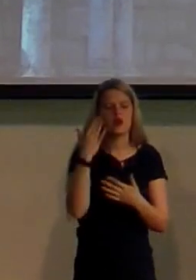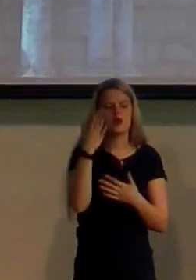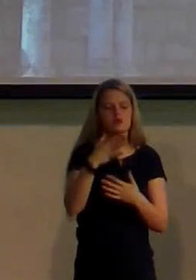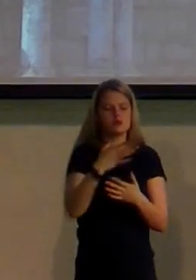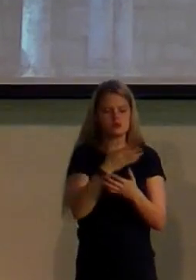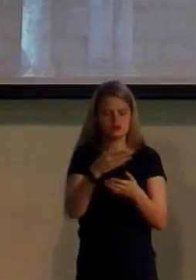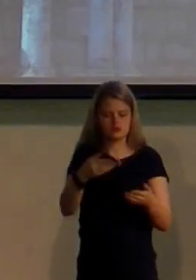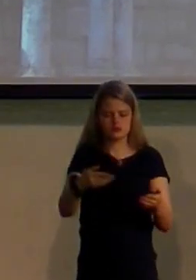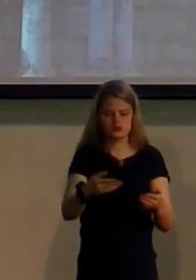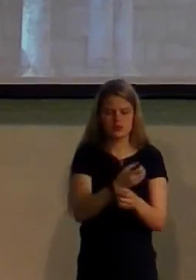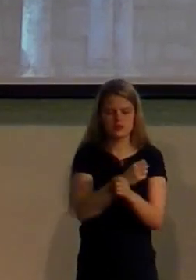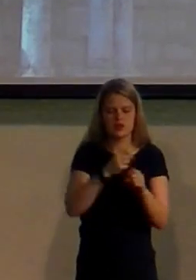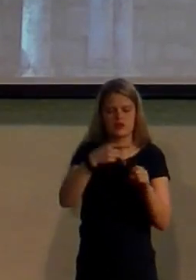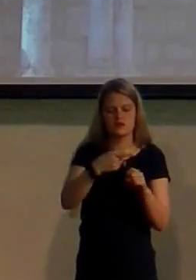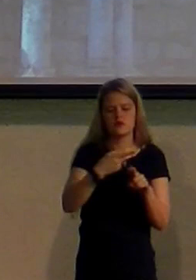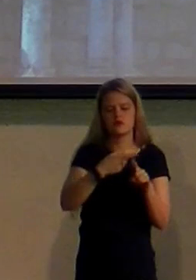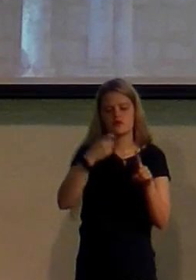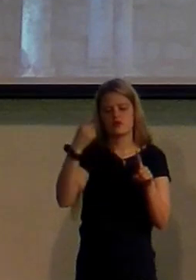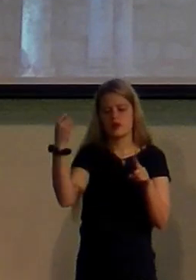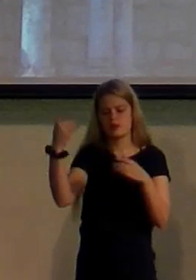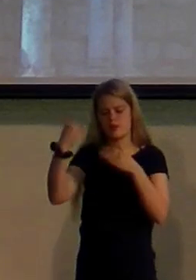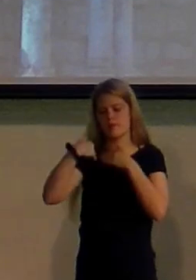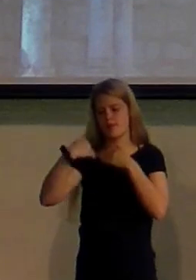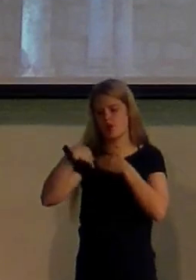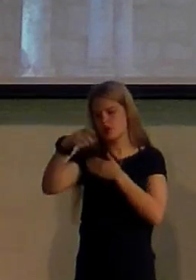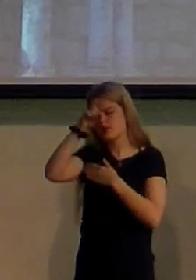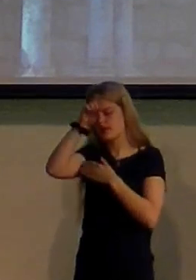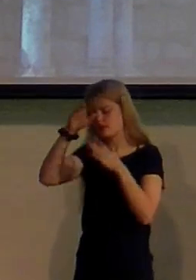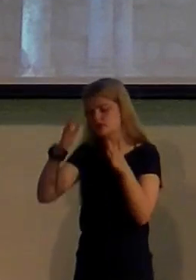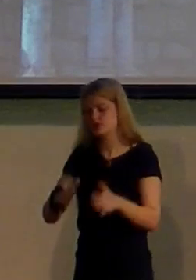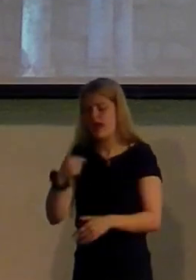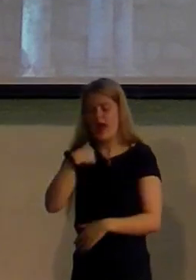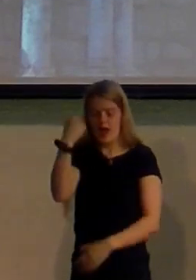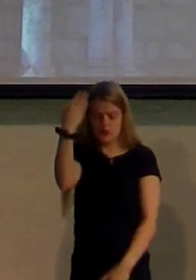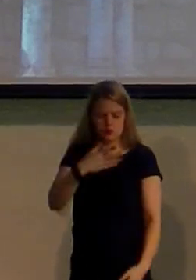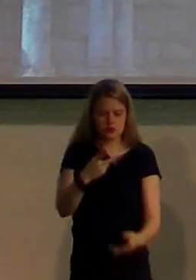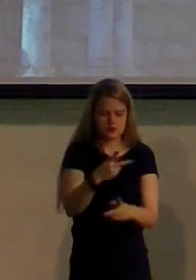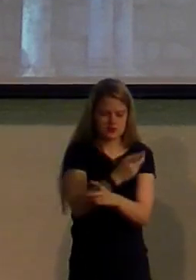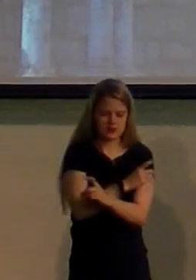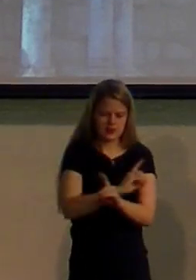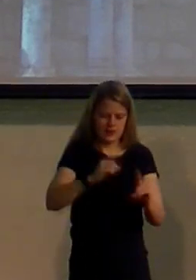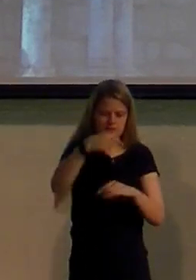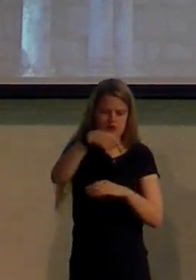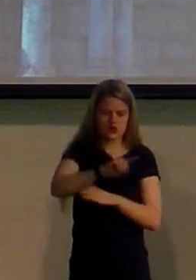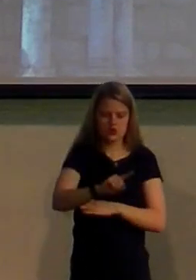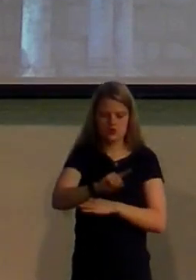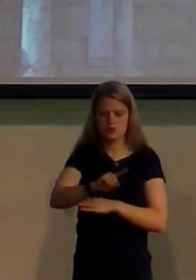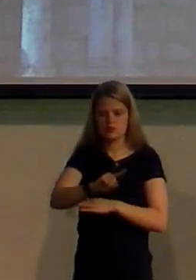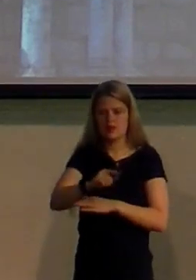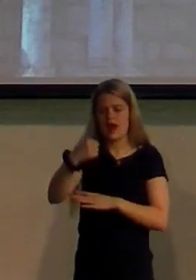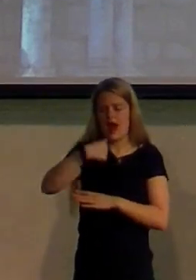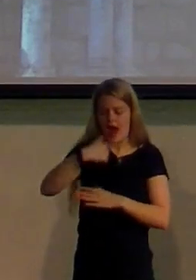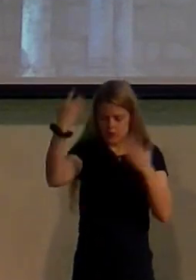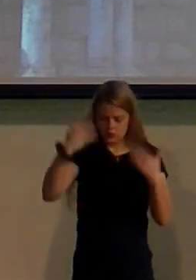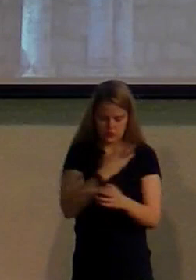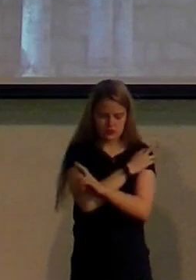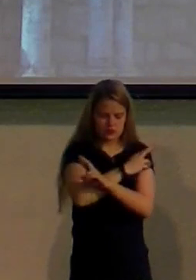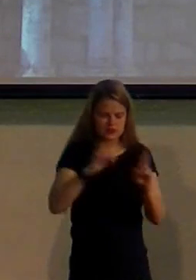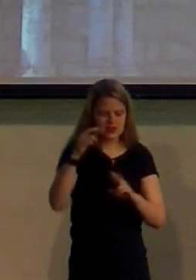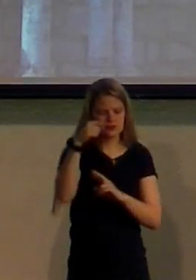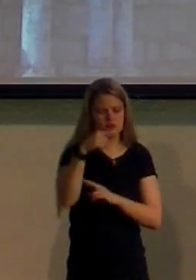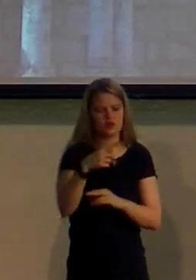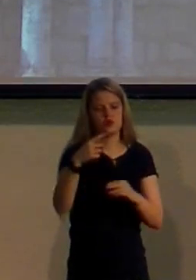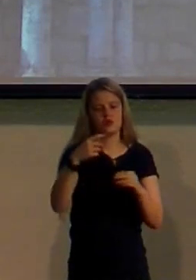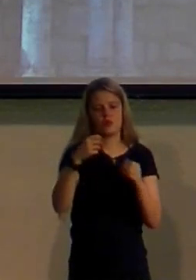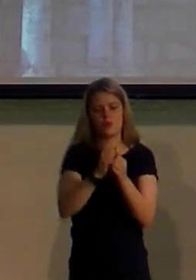out from under the burden of the Egyptians, and I will deliver you from their bondage, and I also will redeem you with